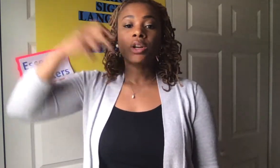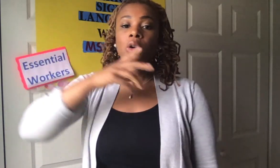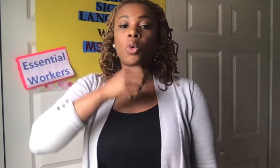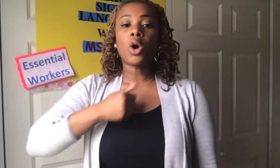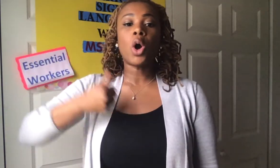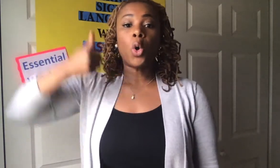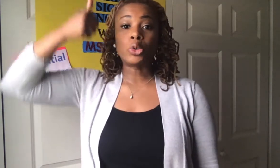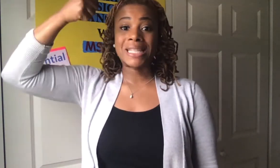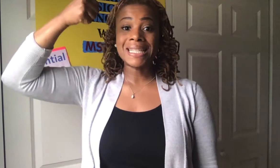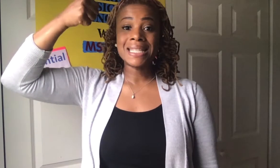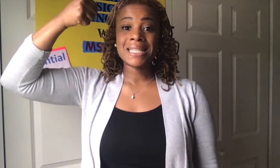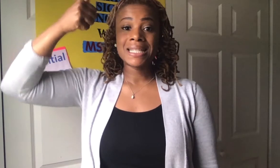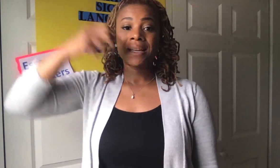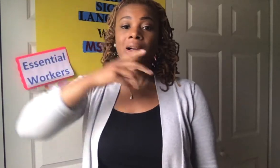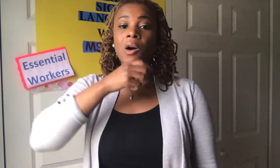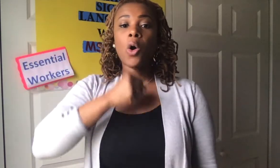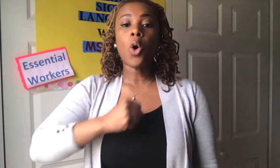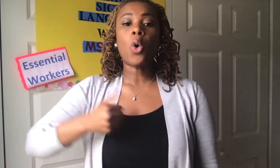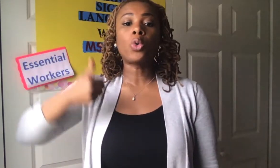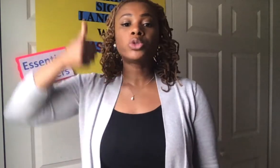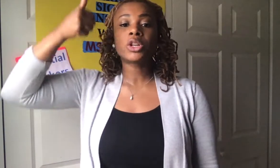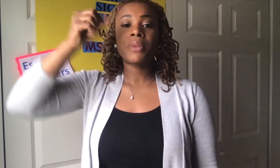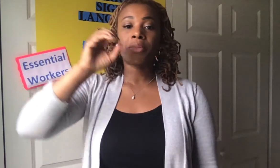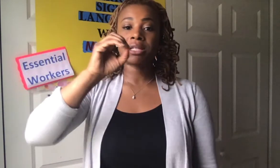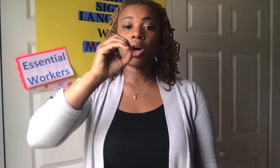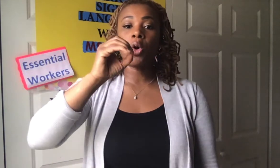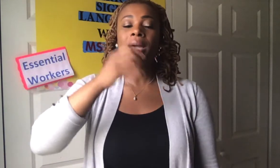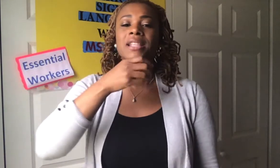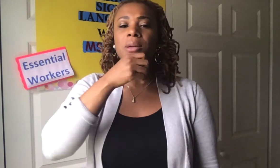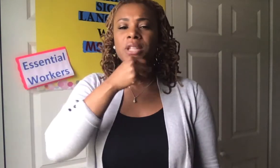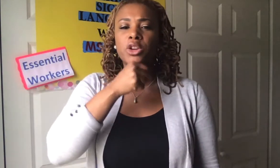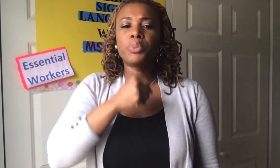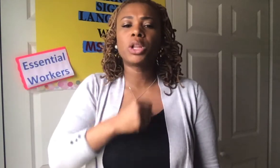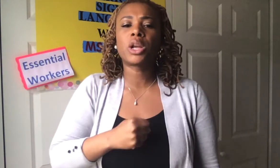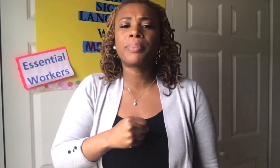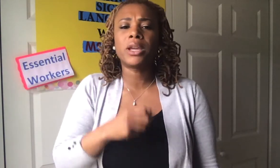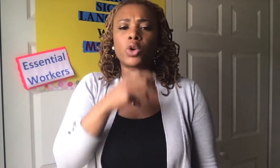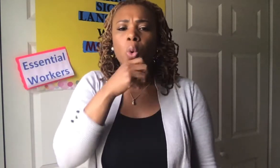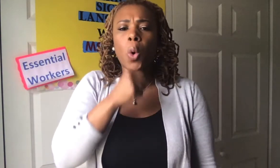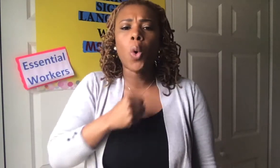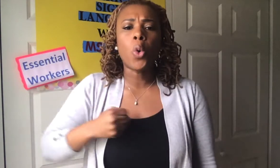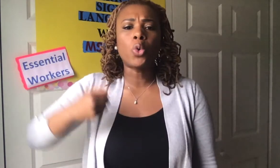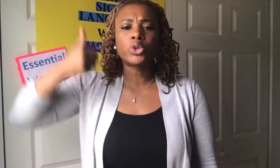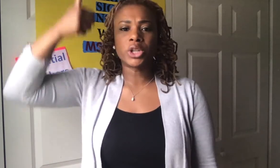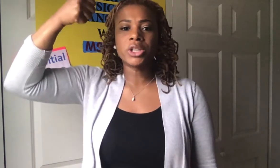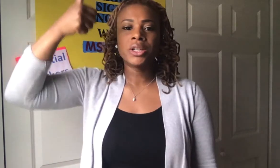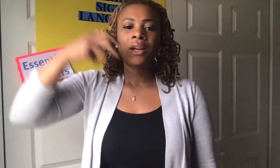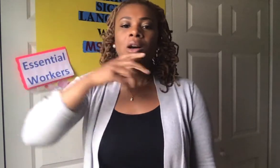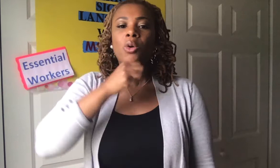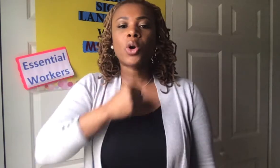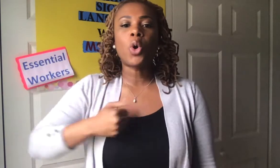or oldest. Older, remember it's an O hand. It's almost like you're pulling a beard. Older or